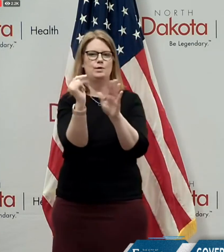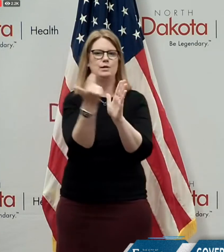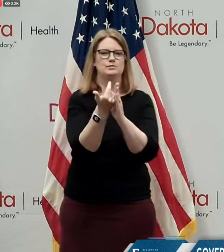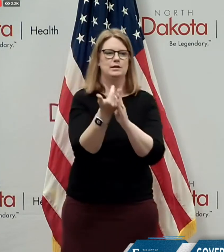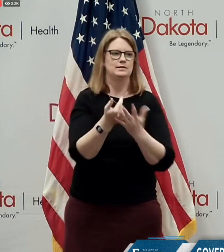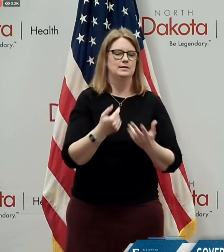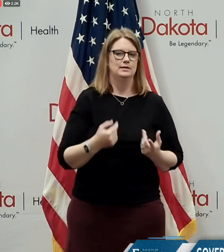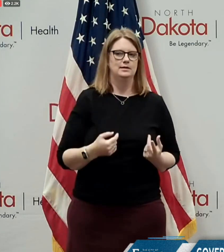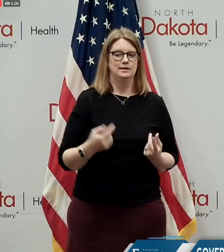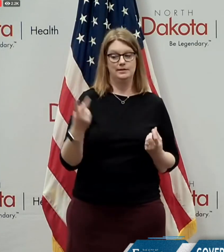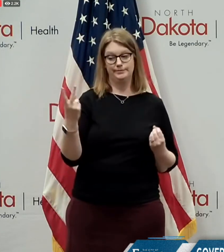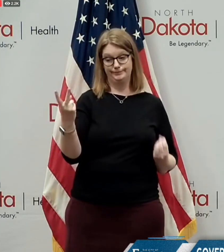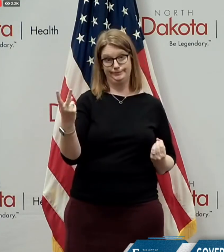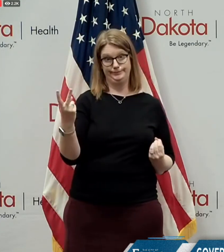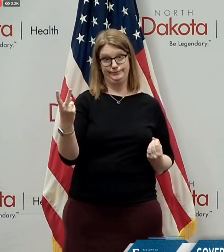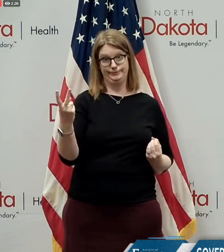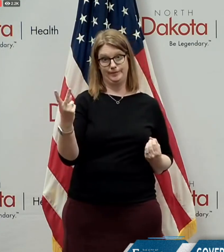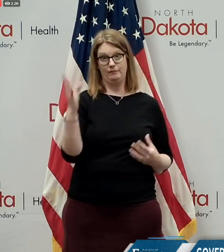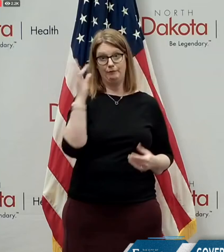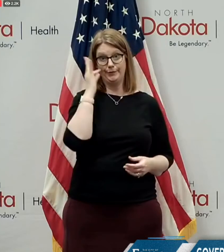down 2-0 on tribal